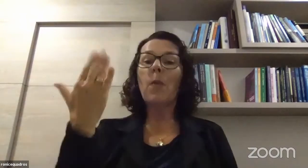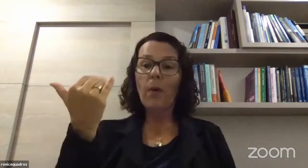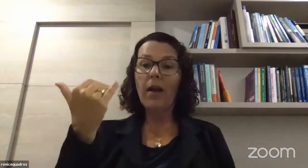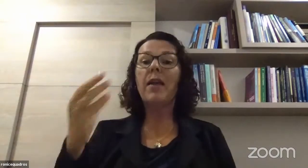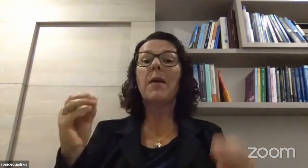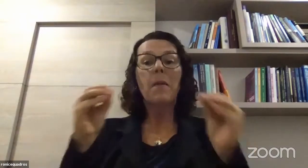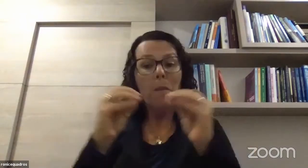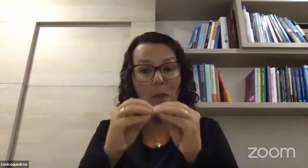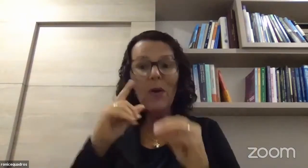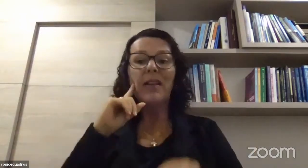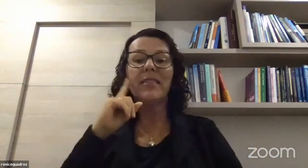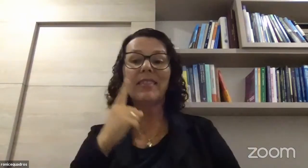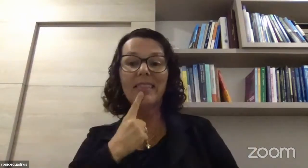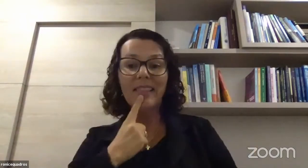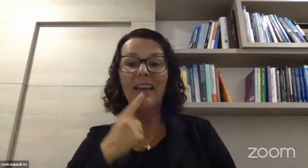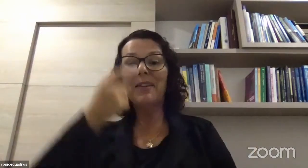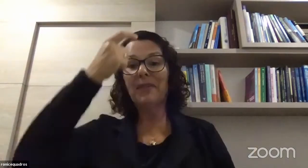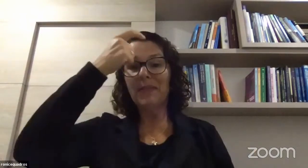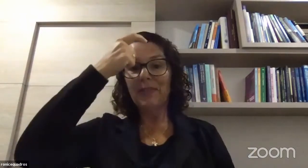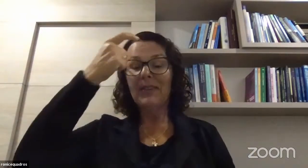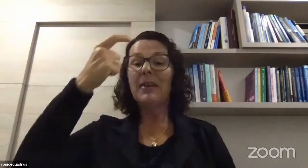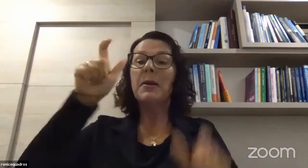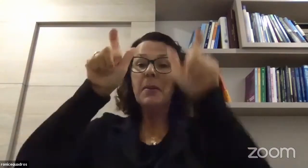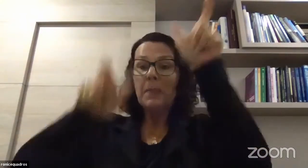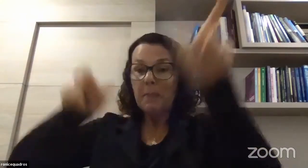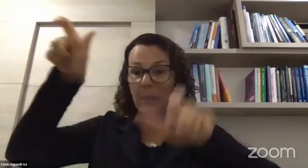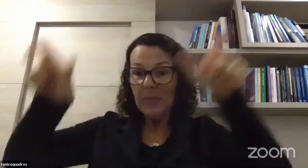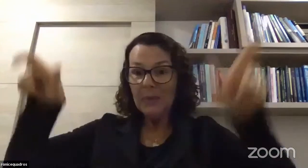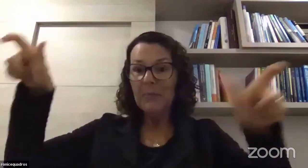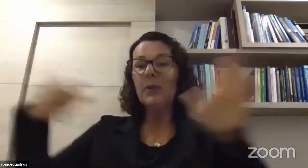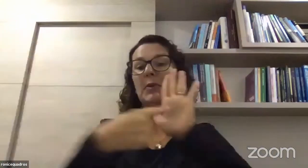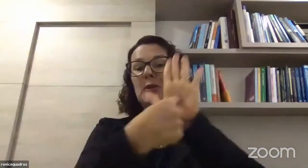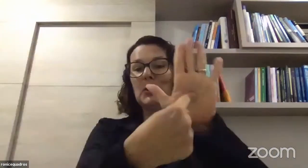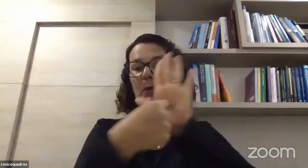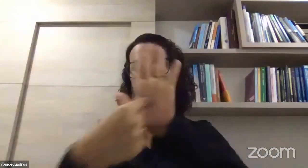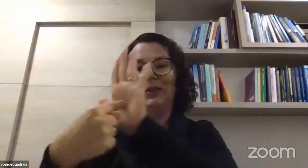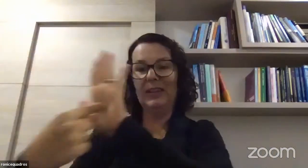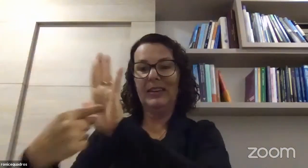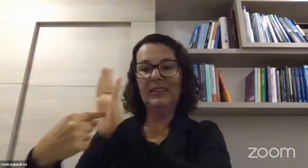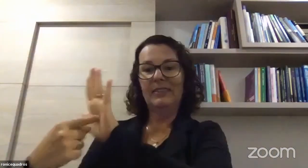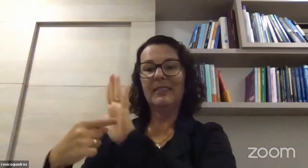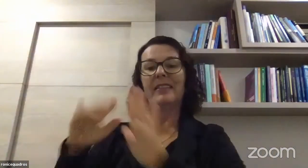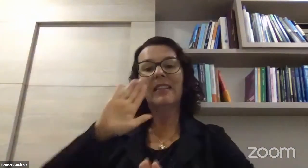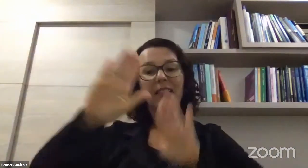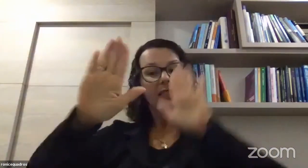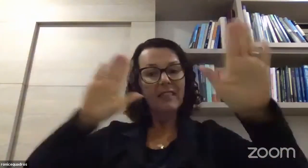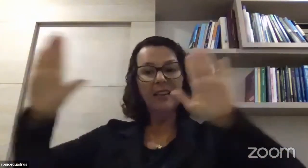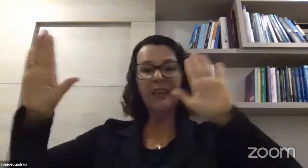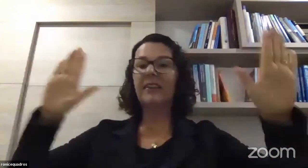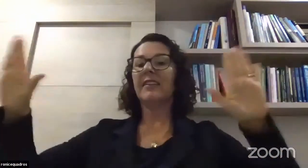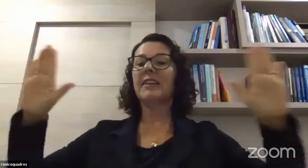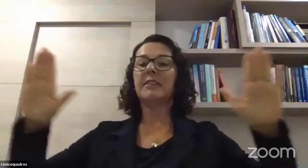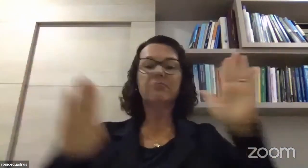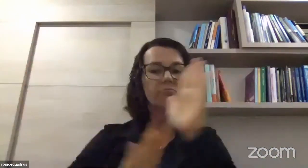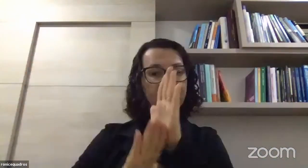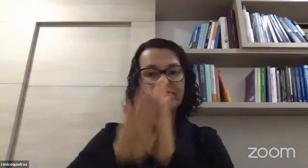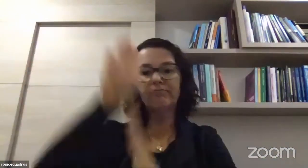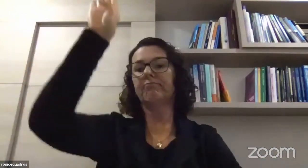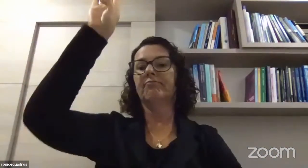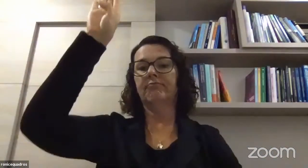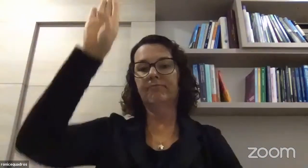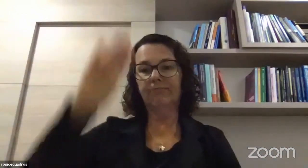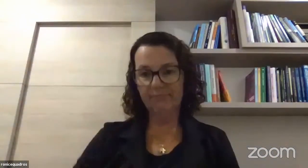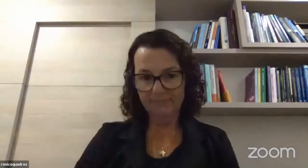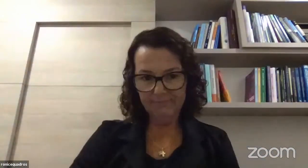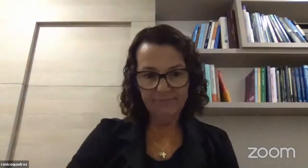If we give more deaf awareness to our situations, then more deaf